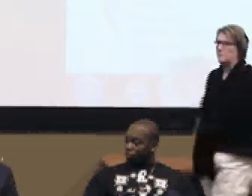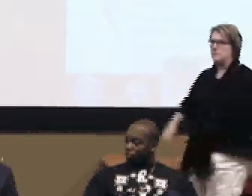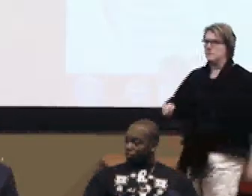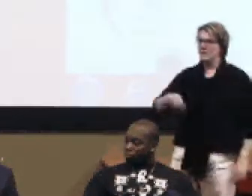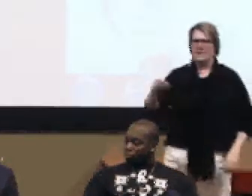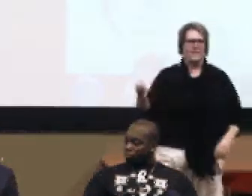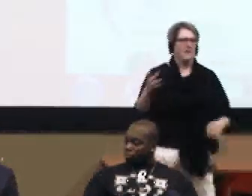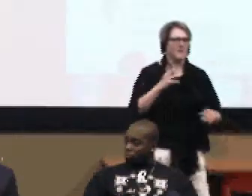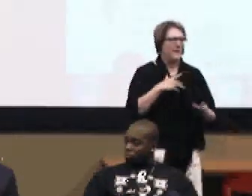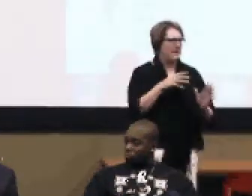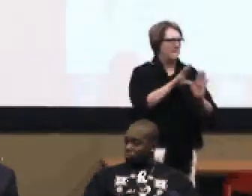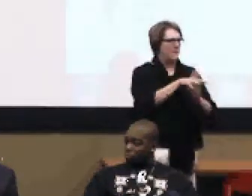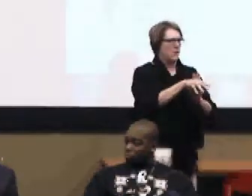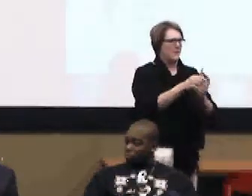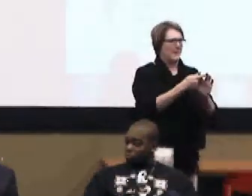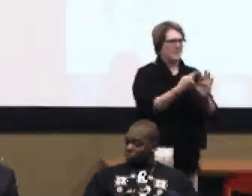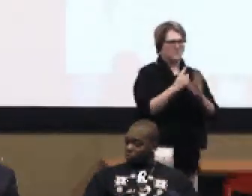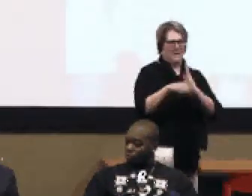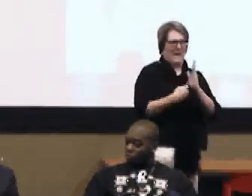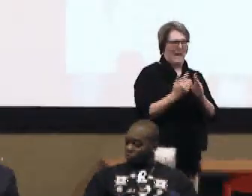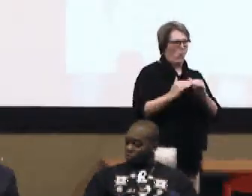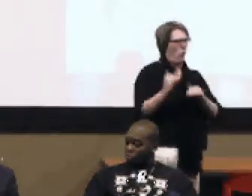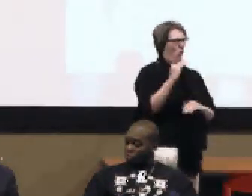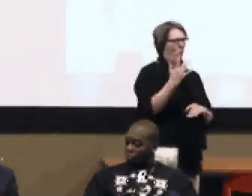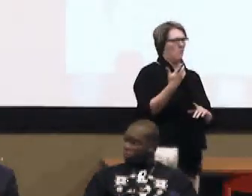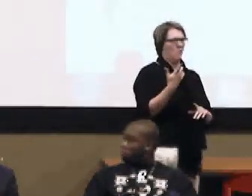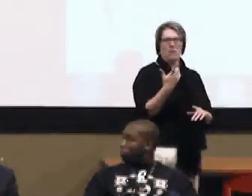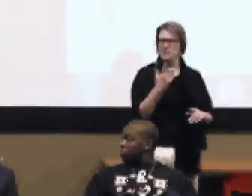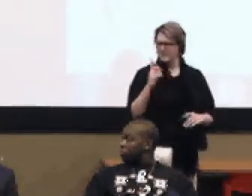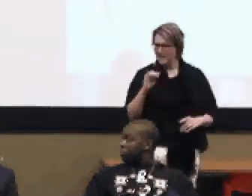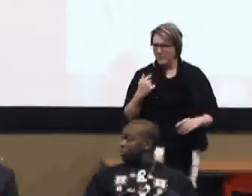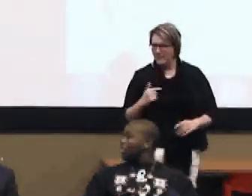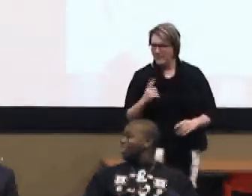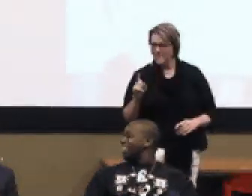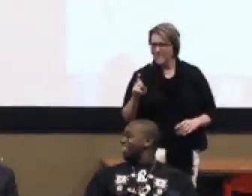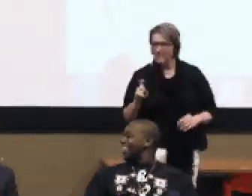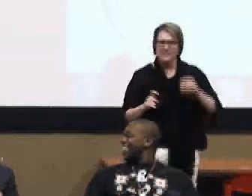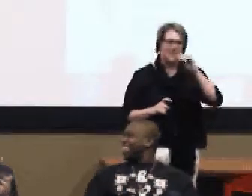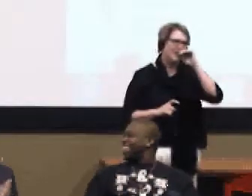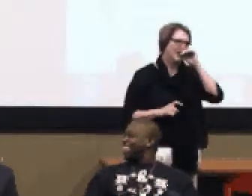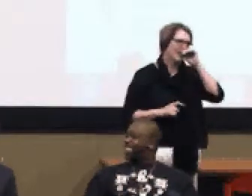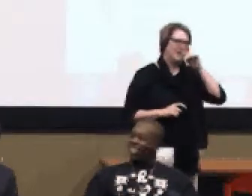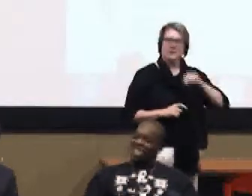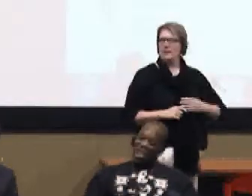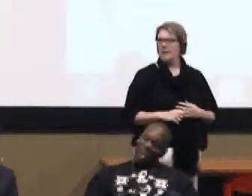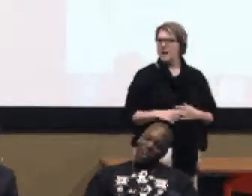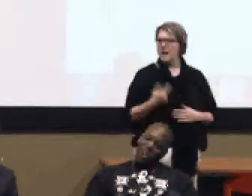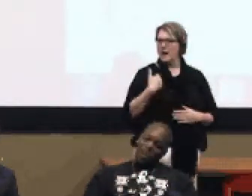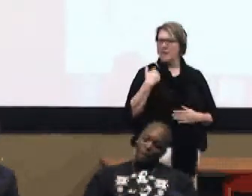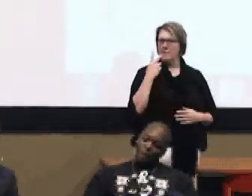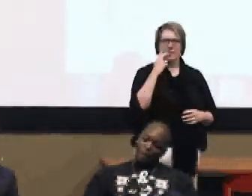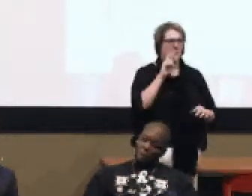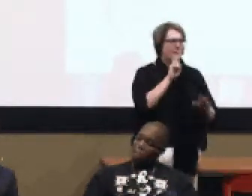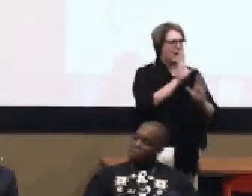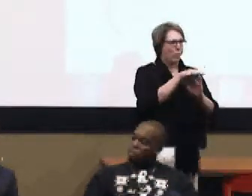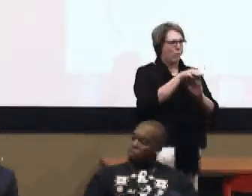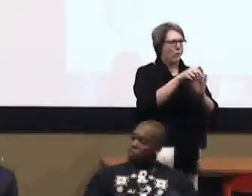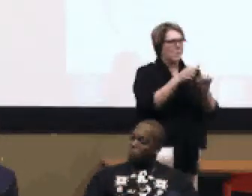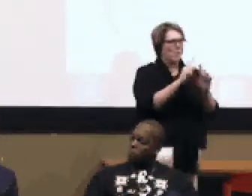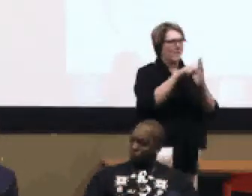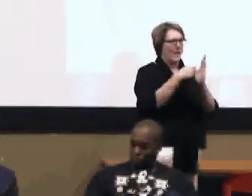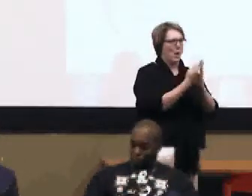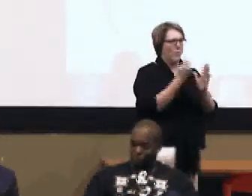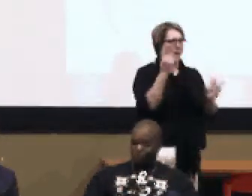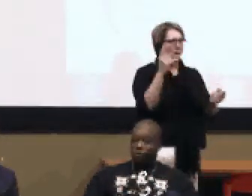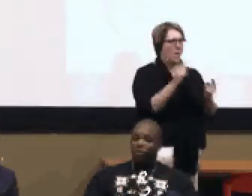We talked about this last night, actually. Yeah. They filmed it like Did we? like an hour or more of footage they cut down